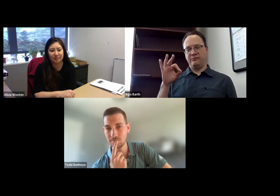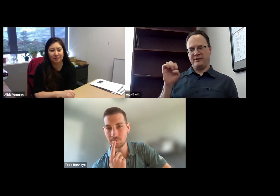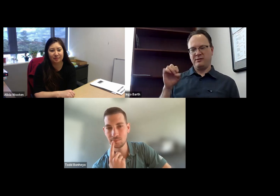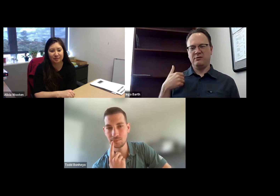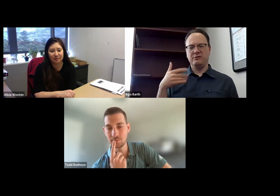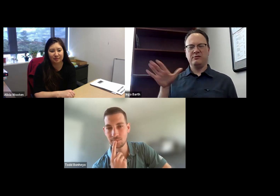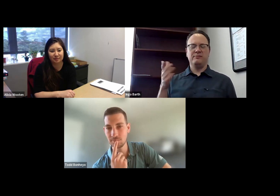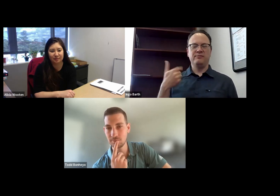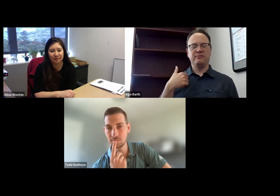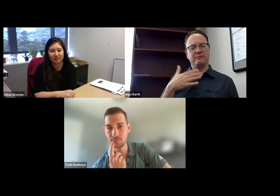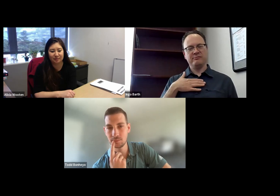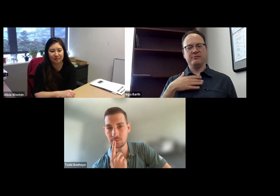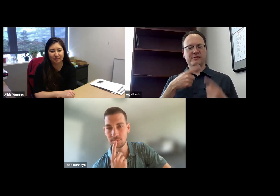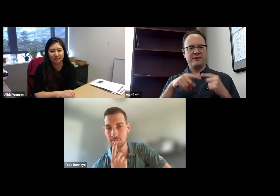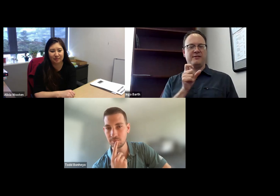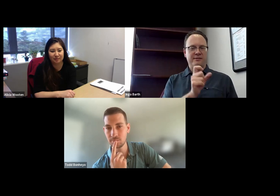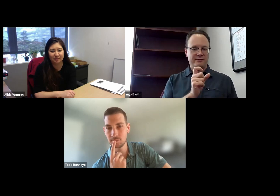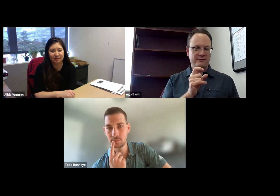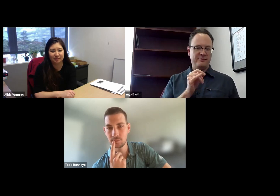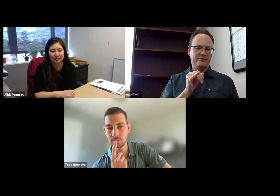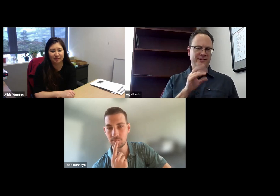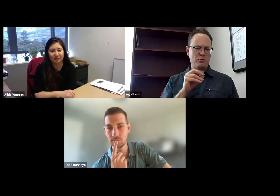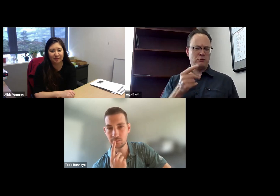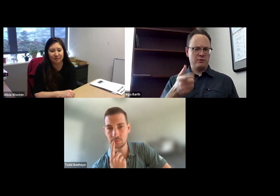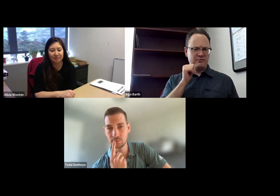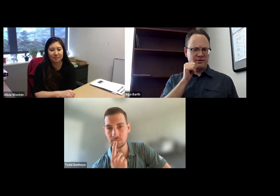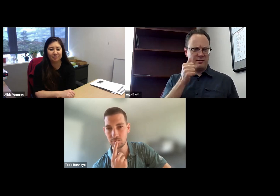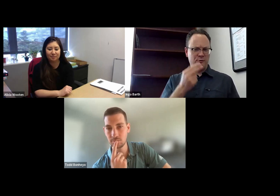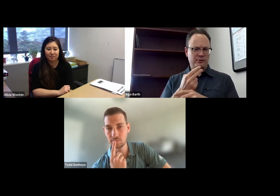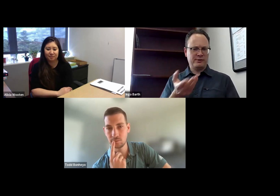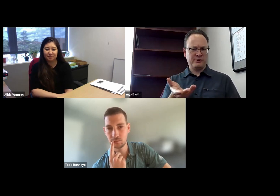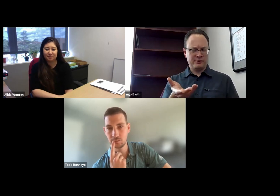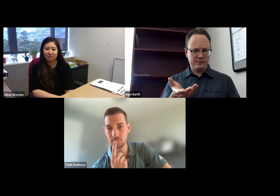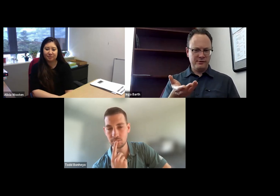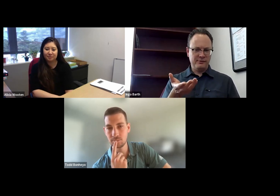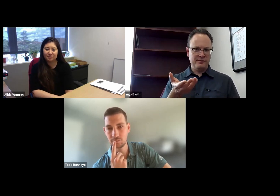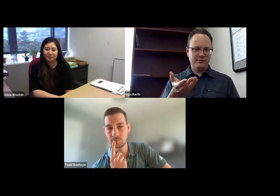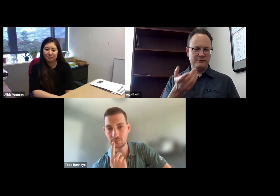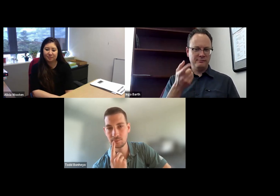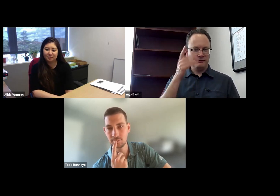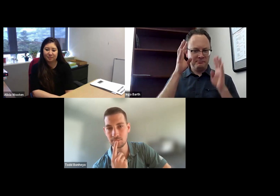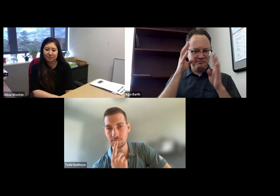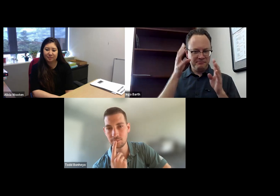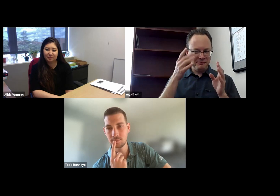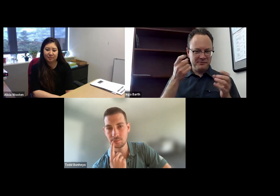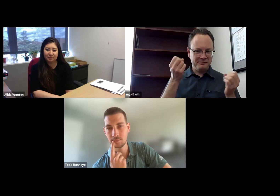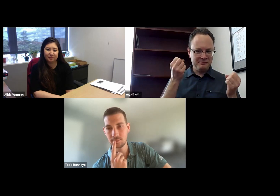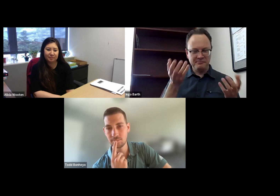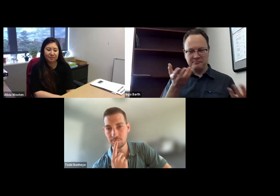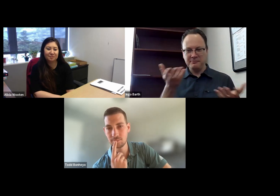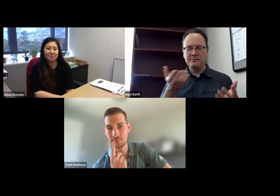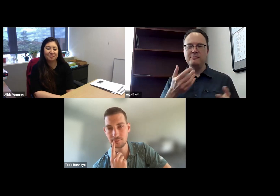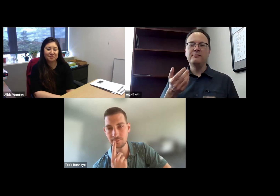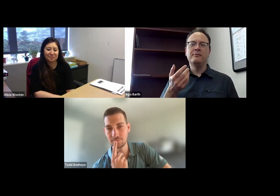say iron. So, but I have seen other deaf people not want to sign FE to talk about